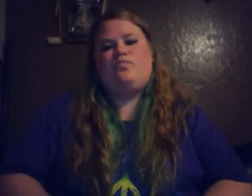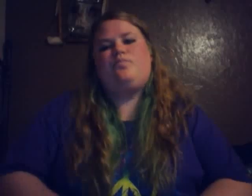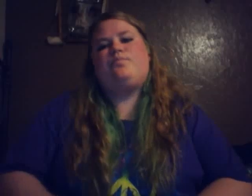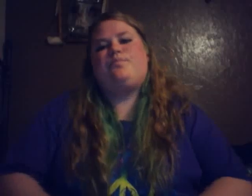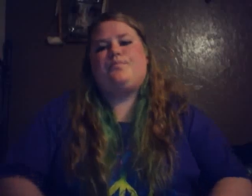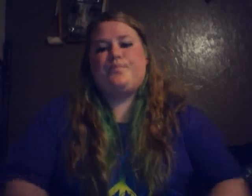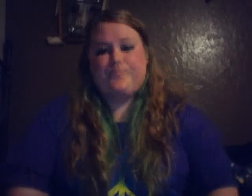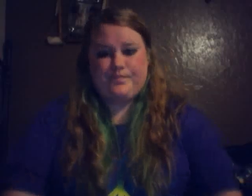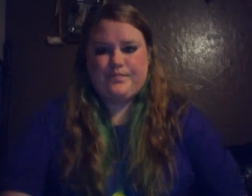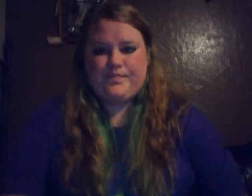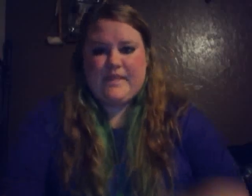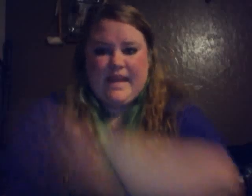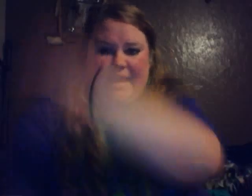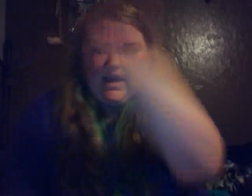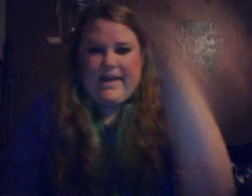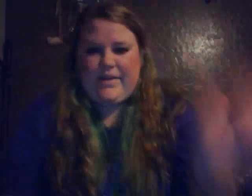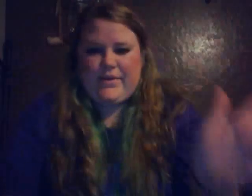Hello.